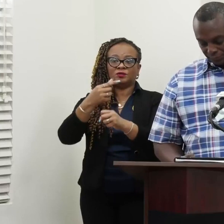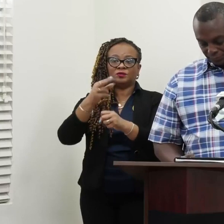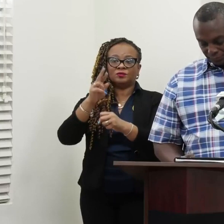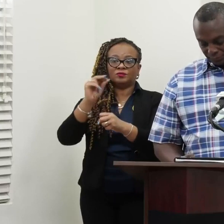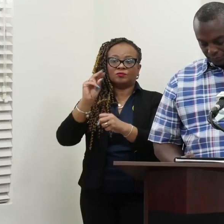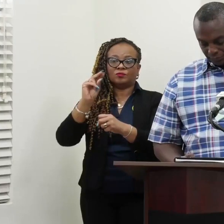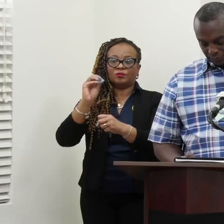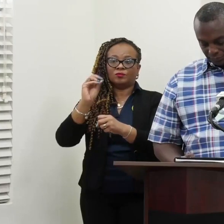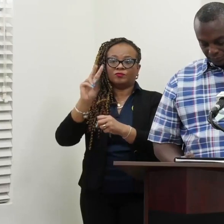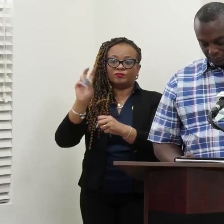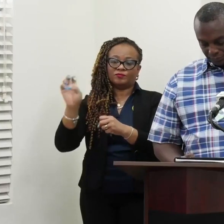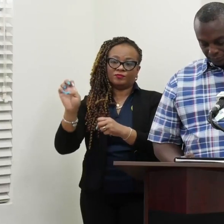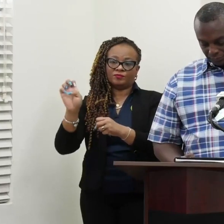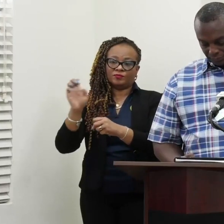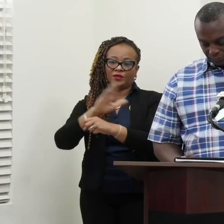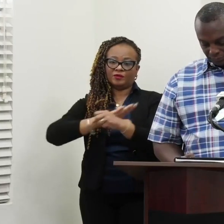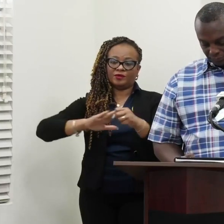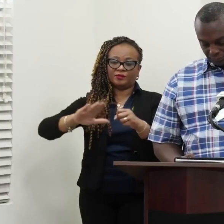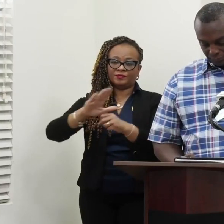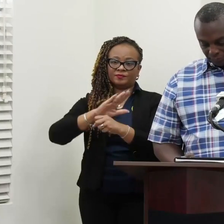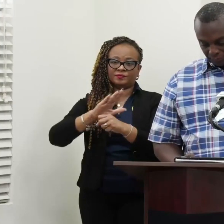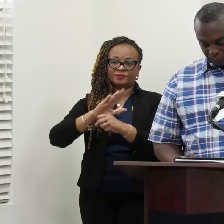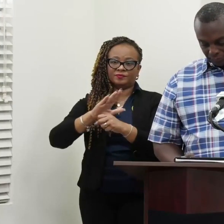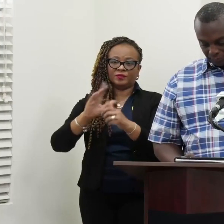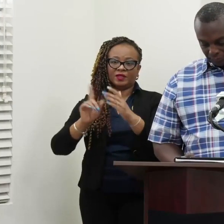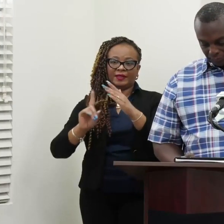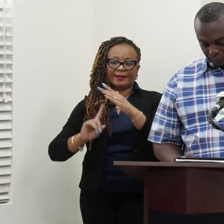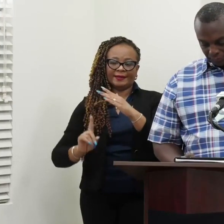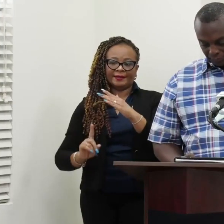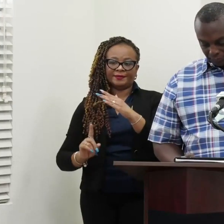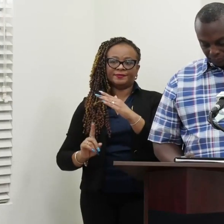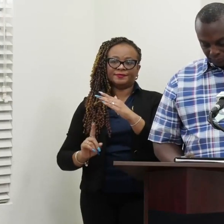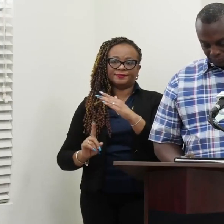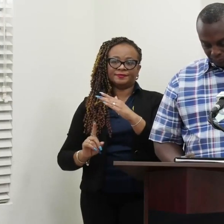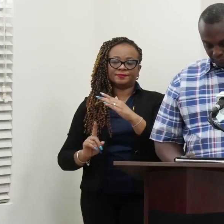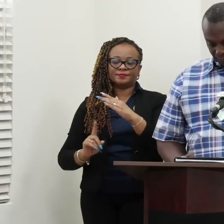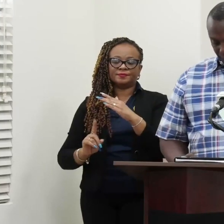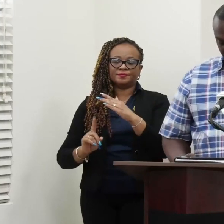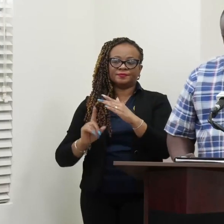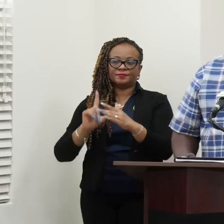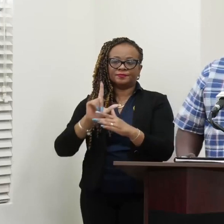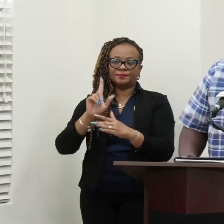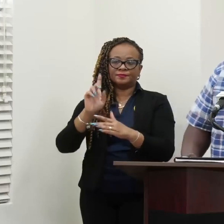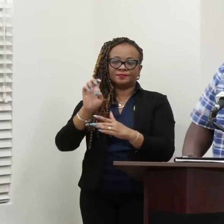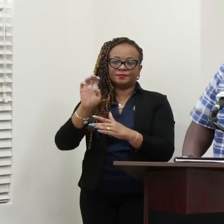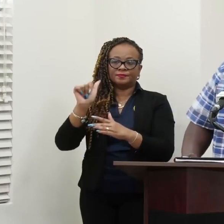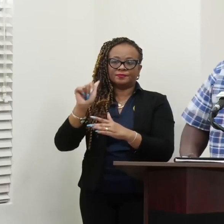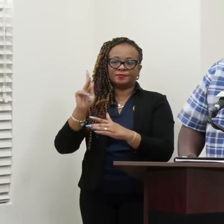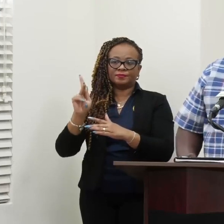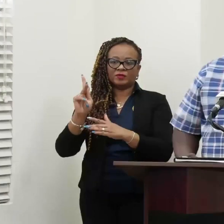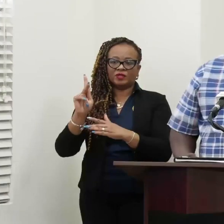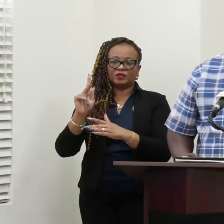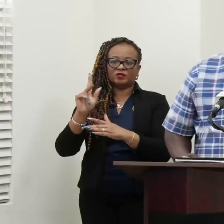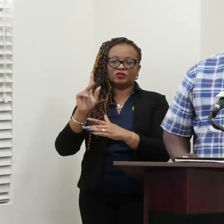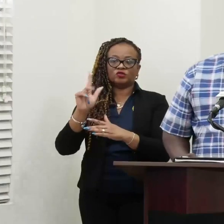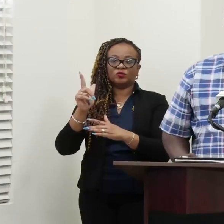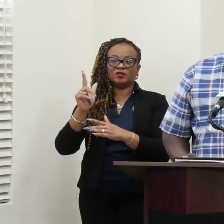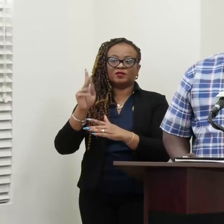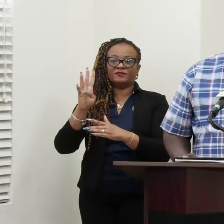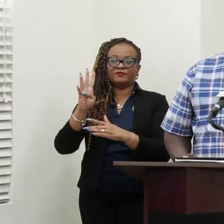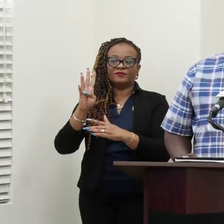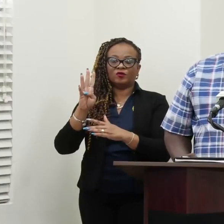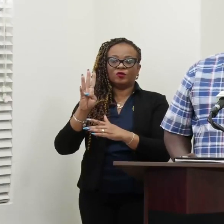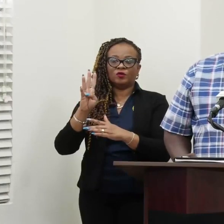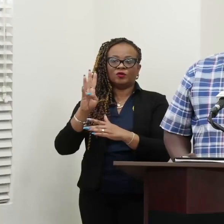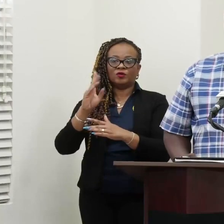à soir, passé dans 2nd Street Grove, you pas get glow. That was a 24-inch leak on our